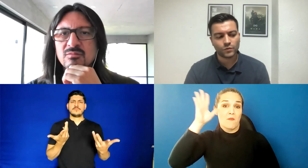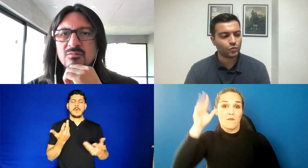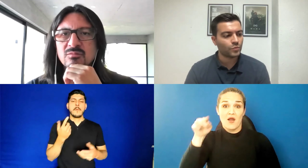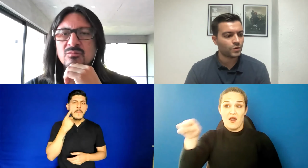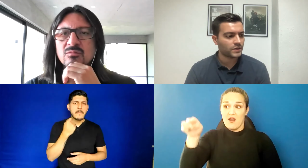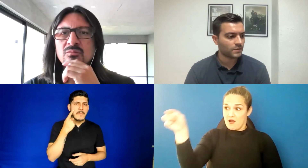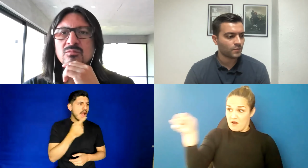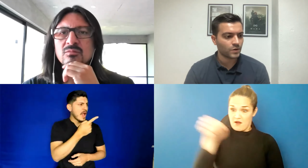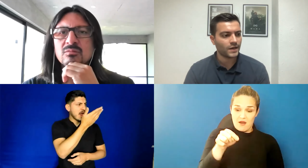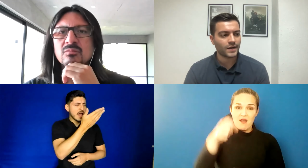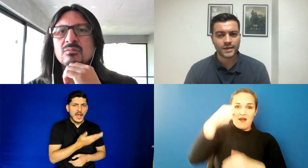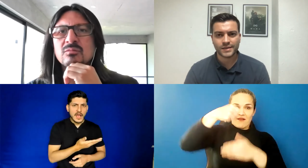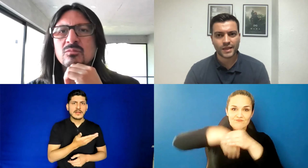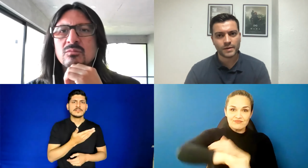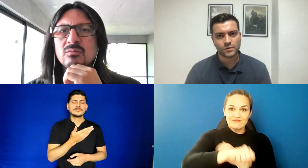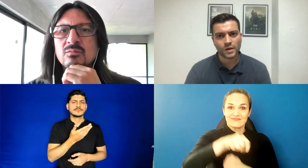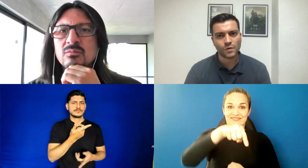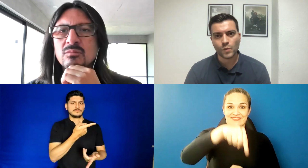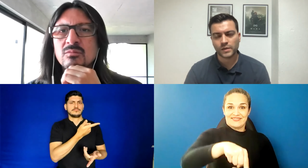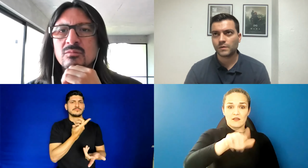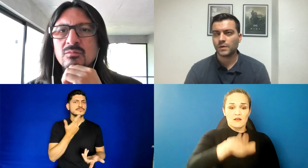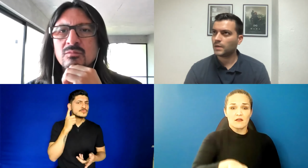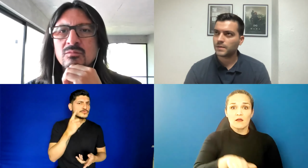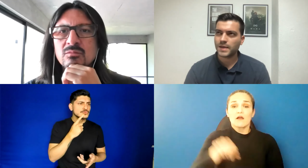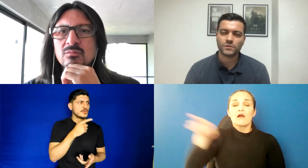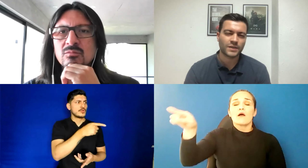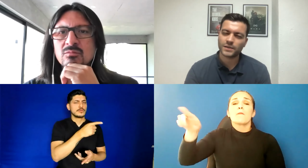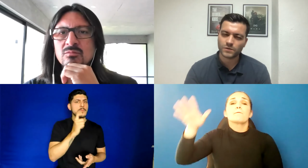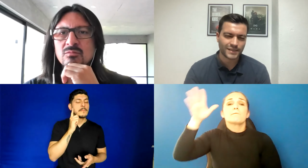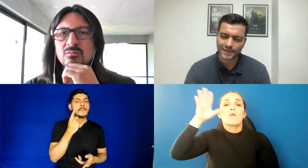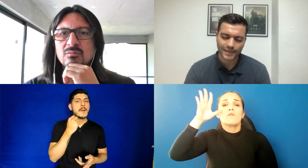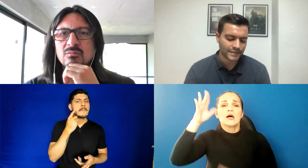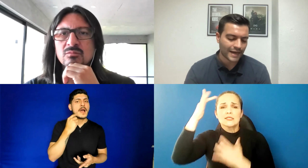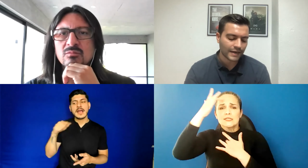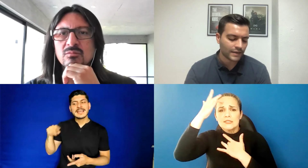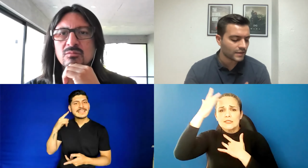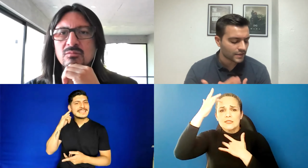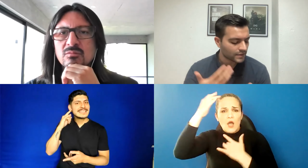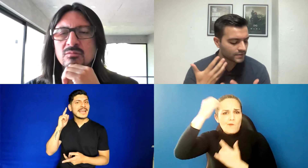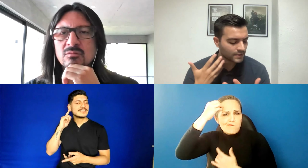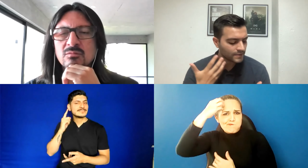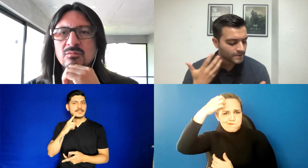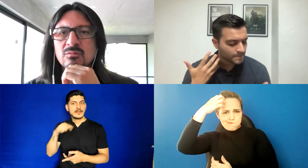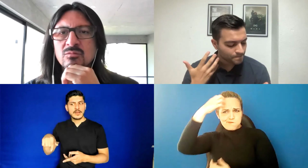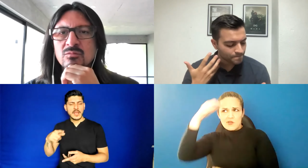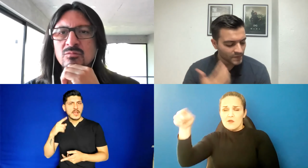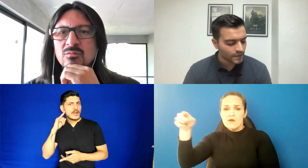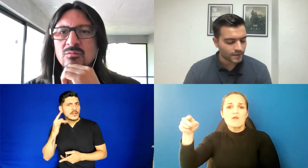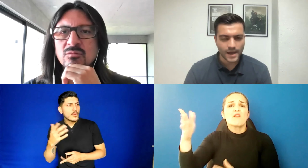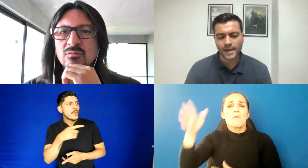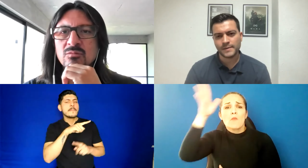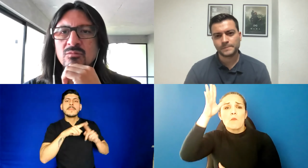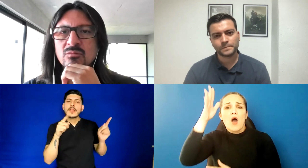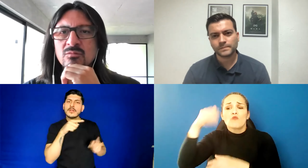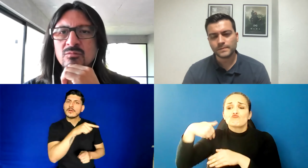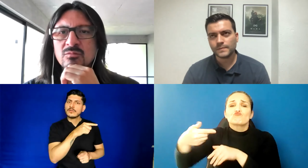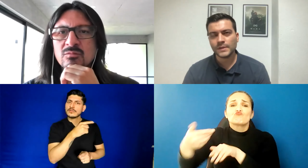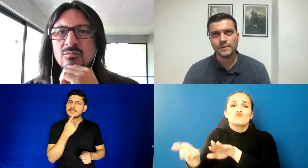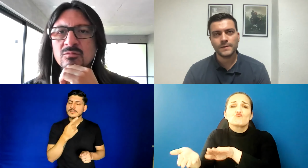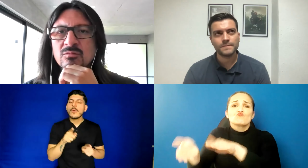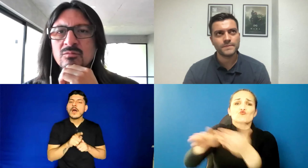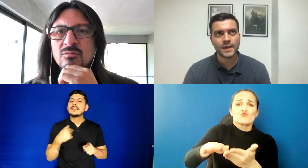grandfather, but in fact was her father. And she had discovered, or rather he had discovered, that he was suffering from a cancerous tumor, and he was